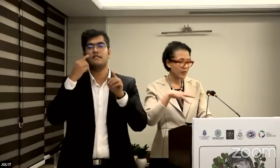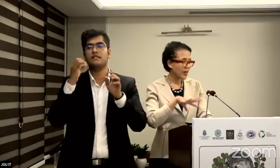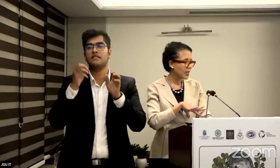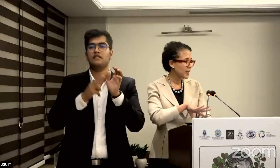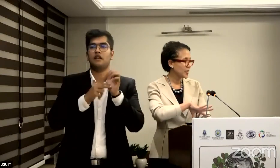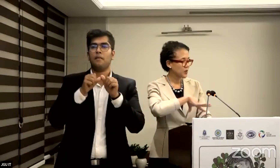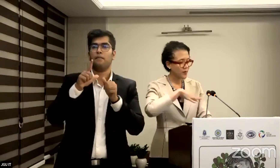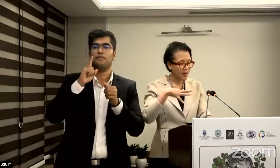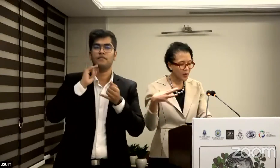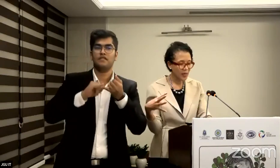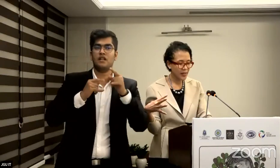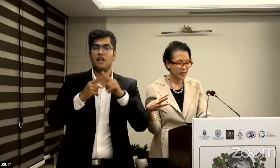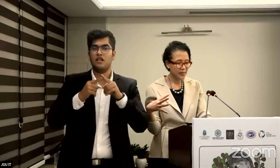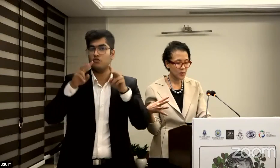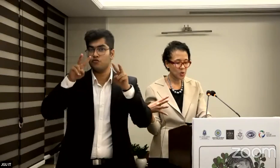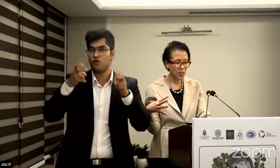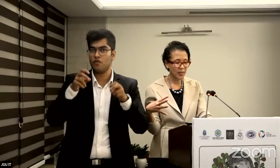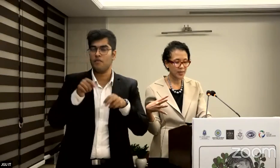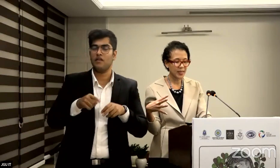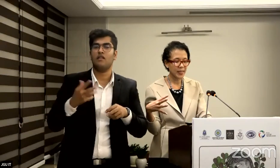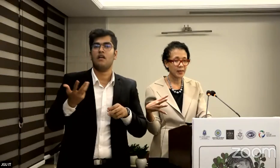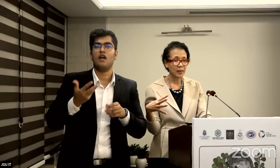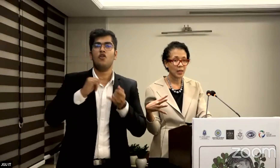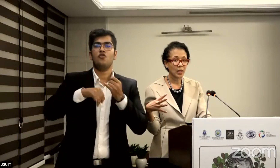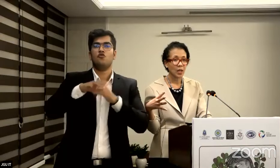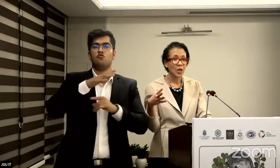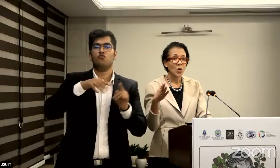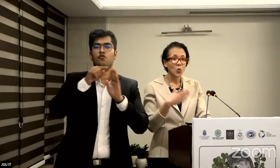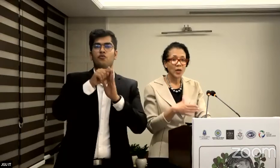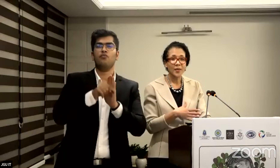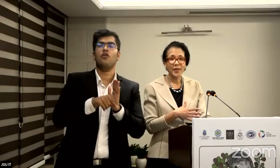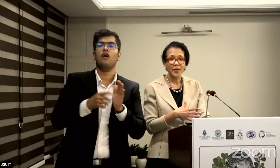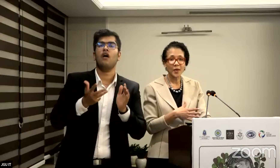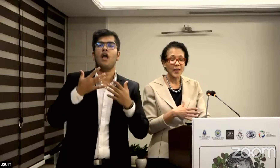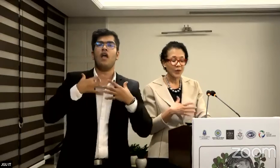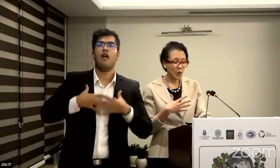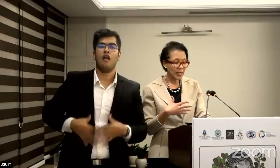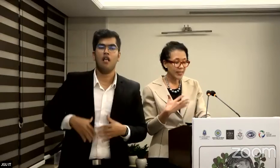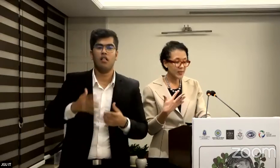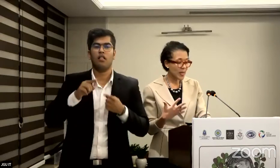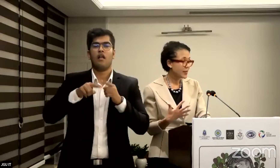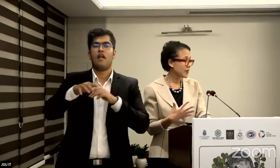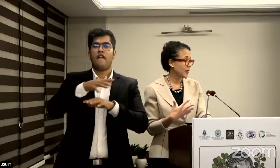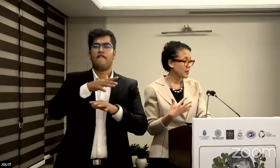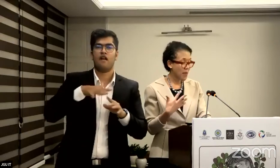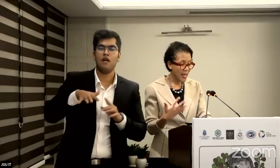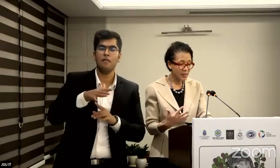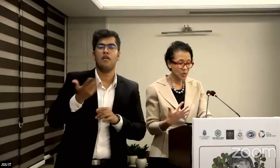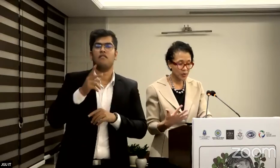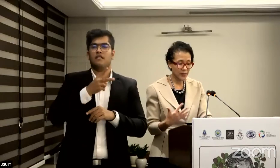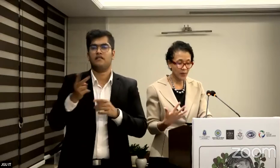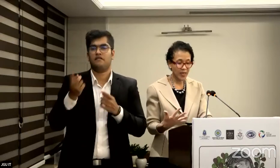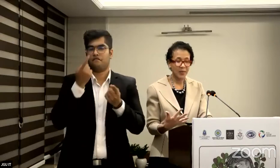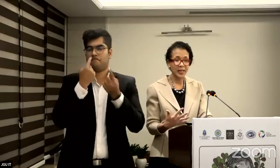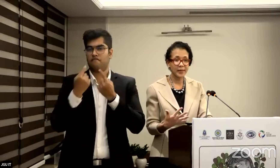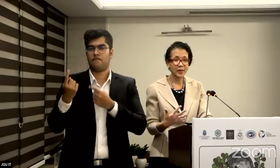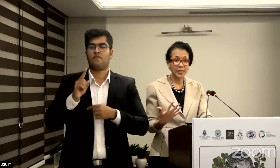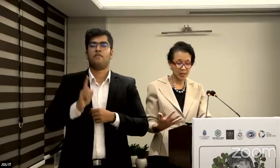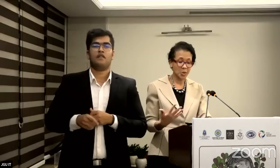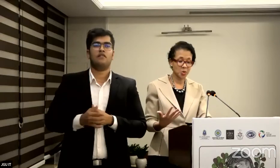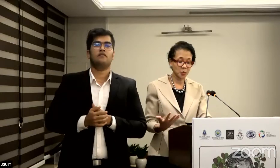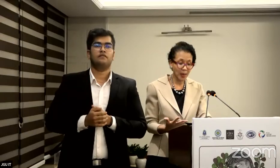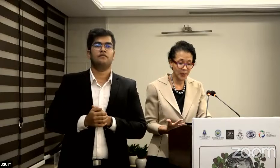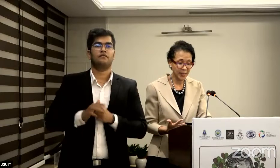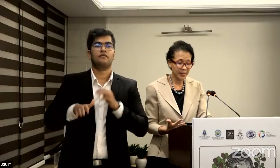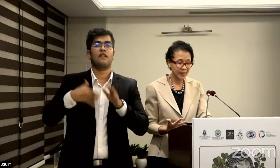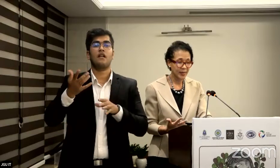and environment, sort of other areas of social policy, with, on the other hand, the quite expansive and mandatory framing of